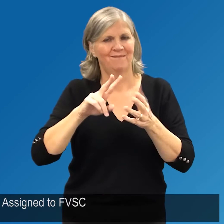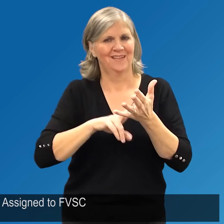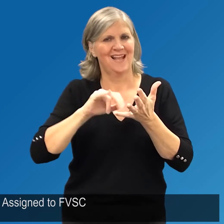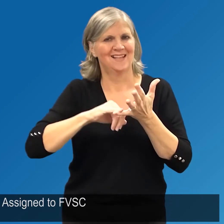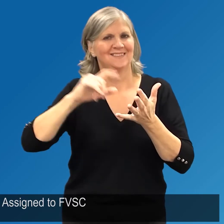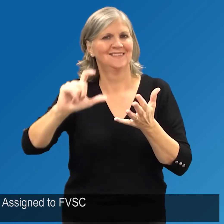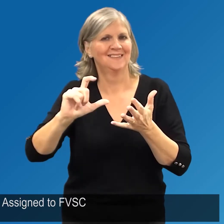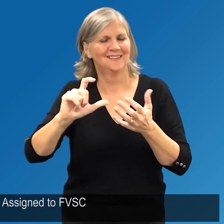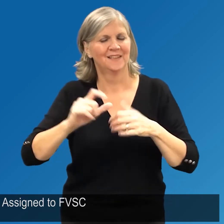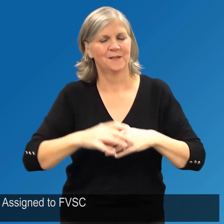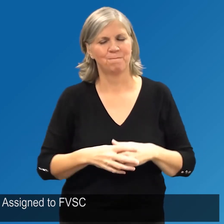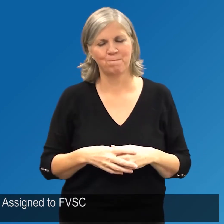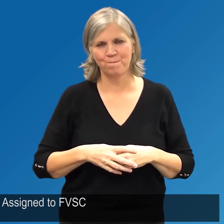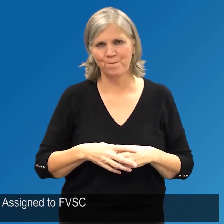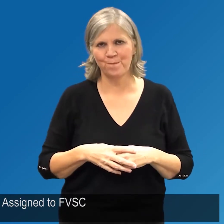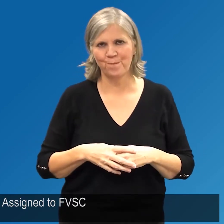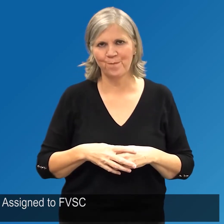Assigned to FVSC.